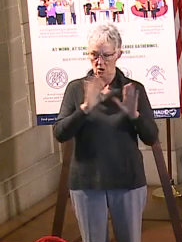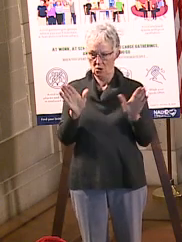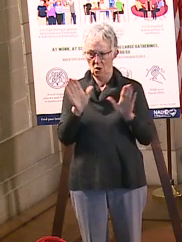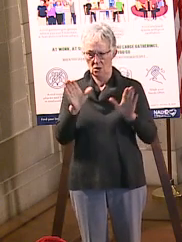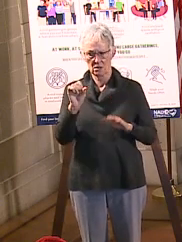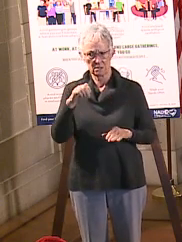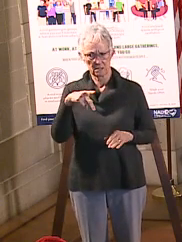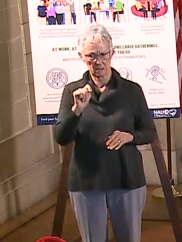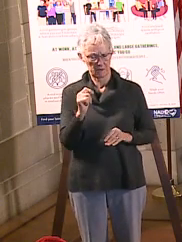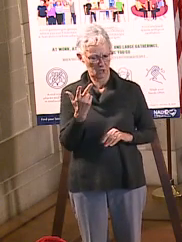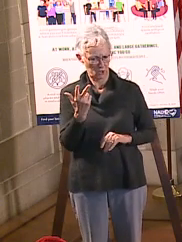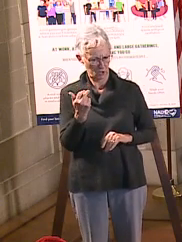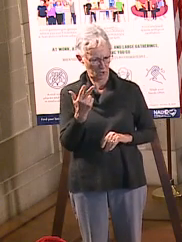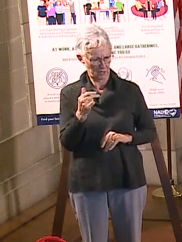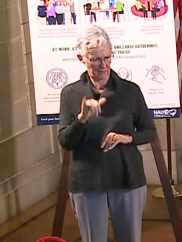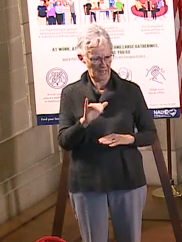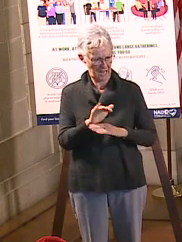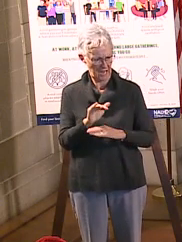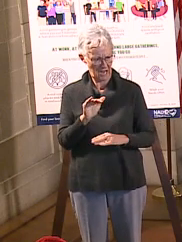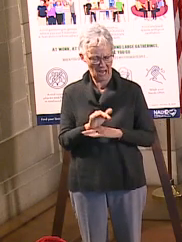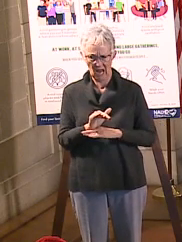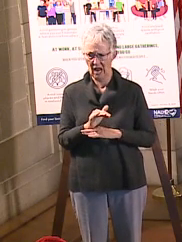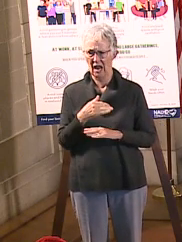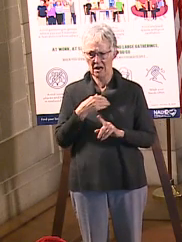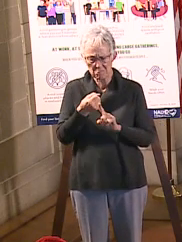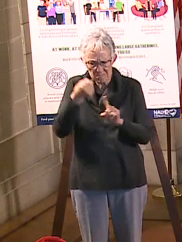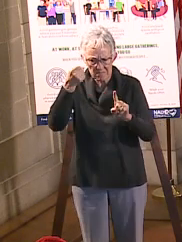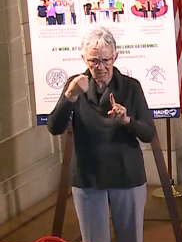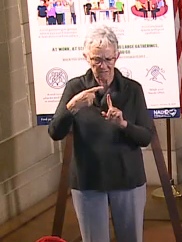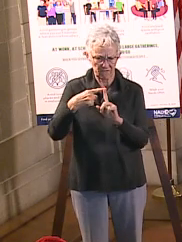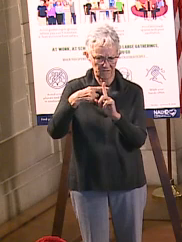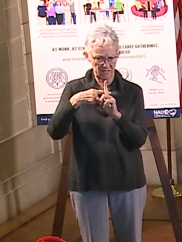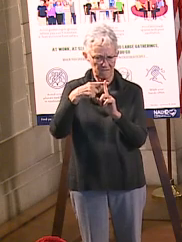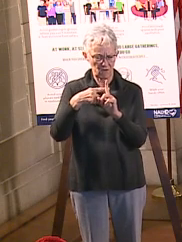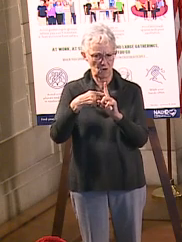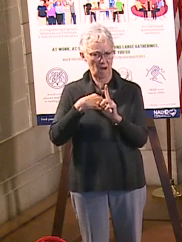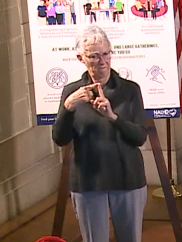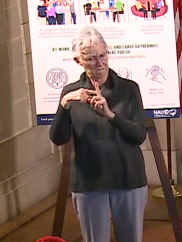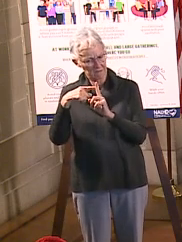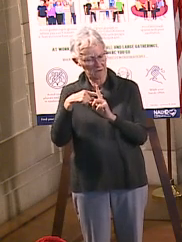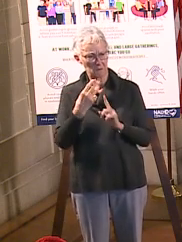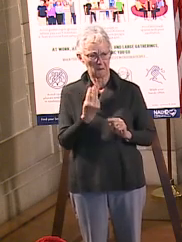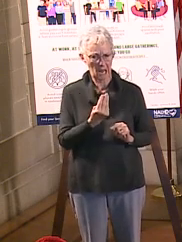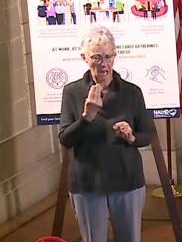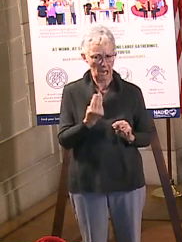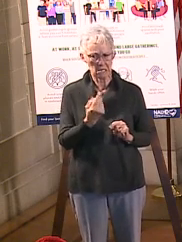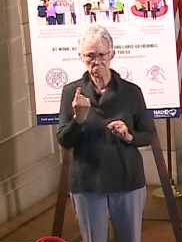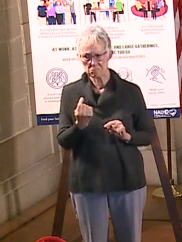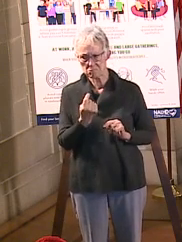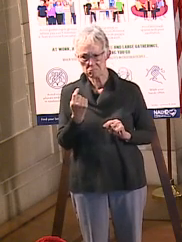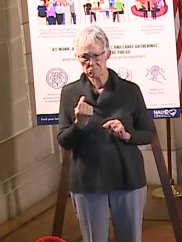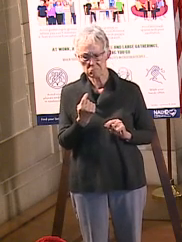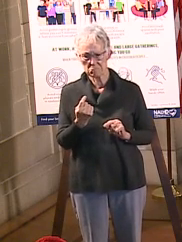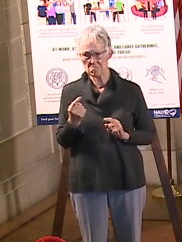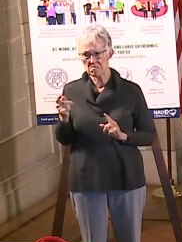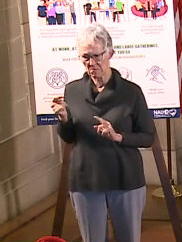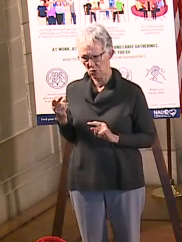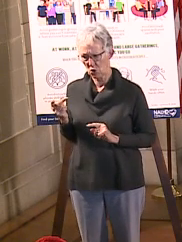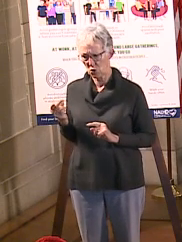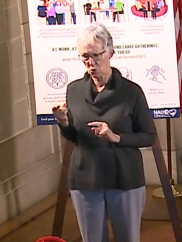13th, that evening I come down with a fever. I had a fever Monday and Tuesday, So on Thursday, I did